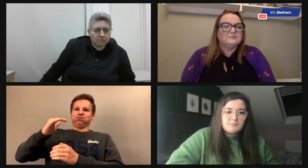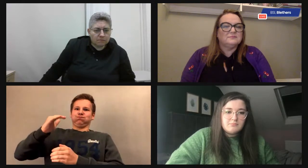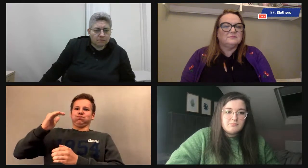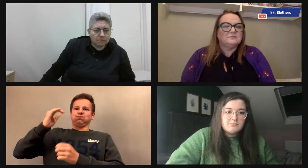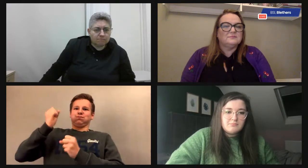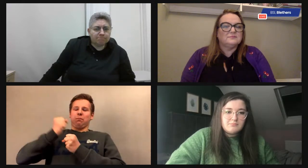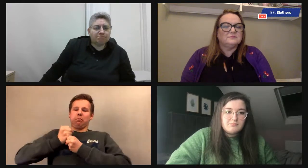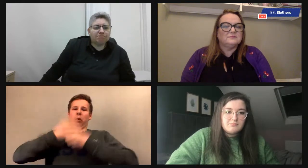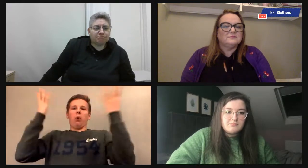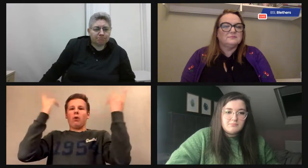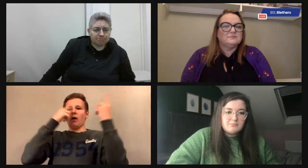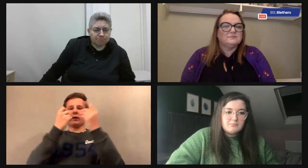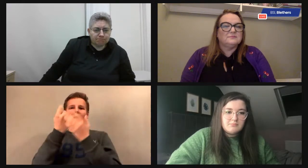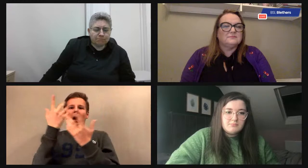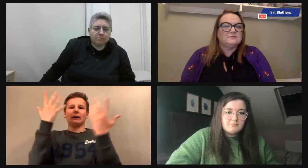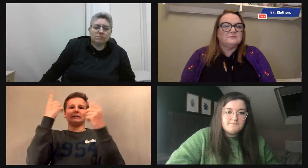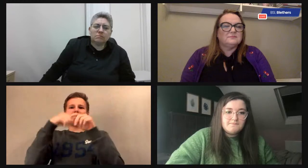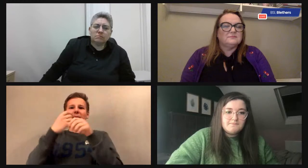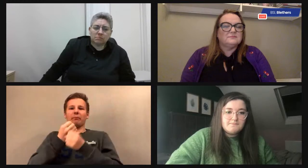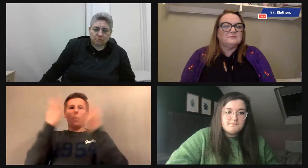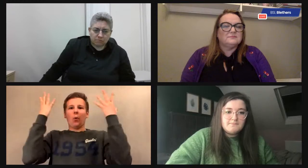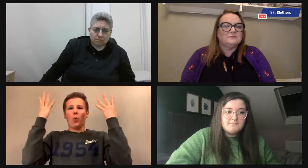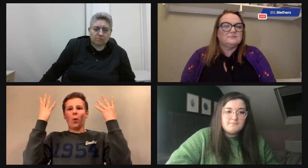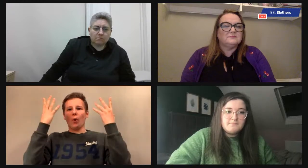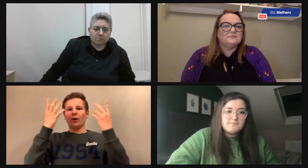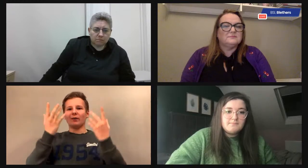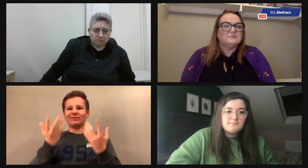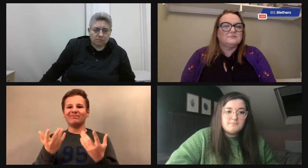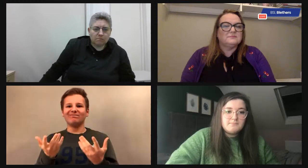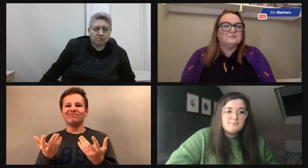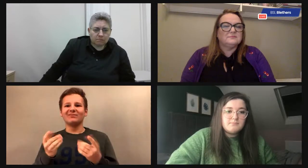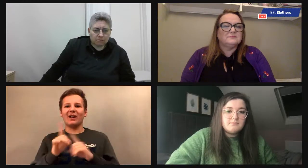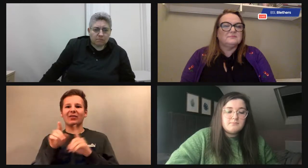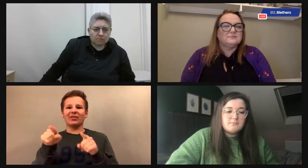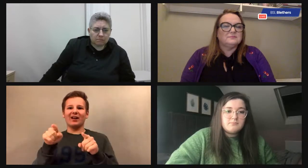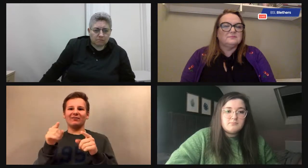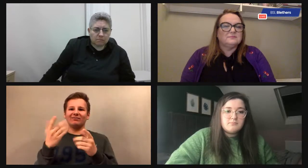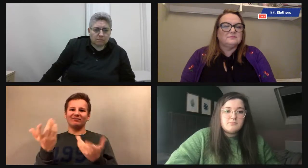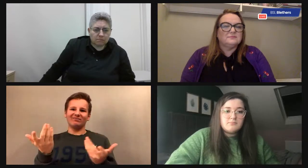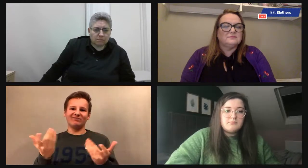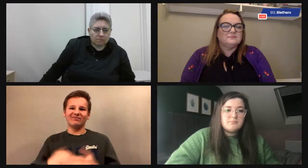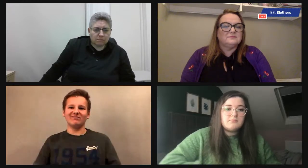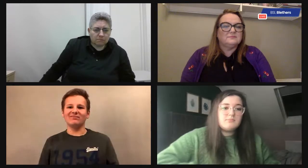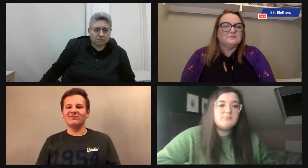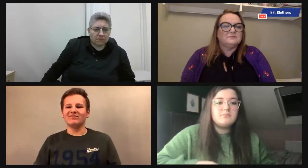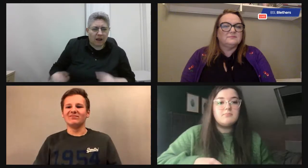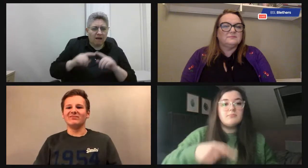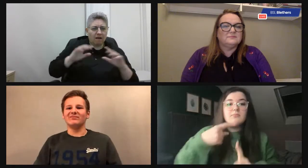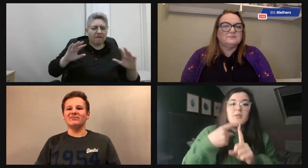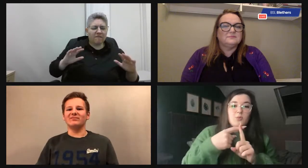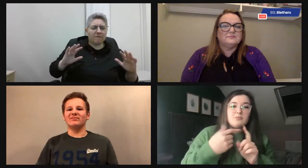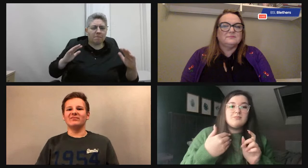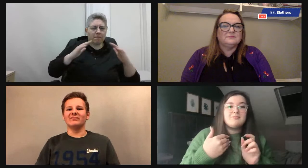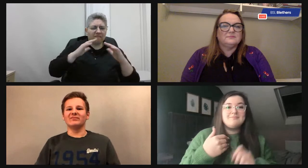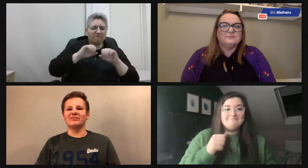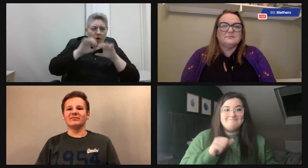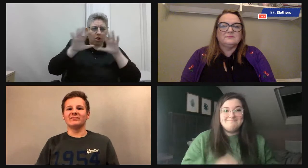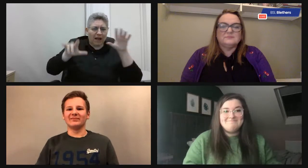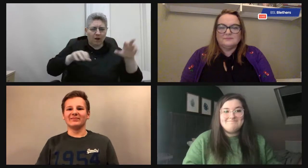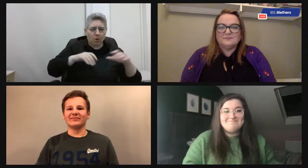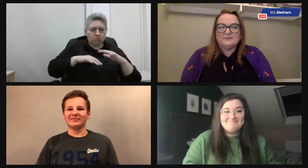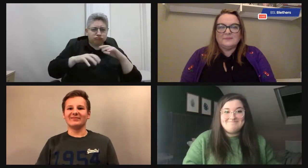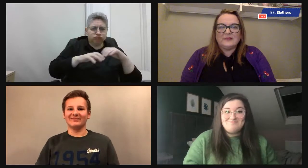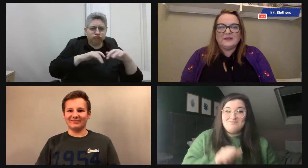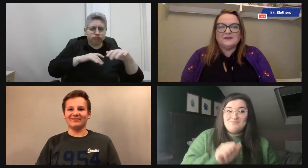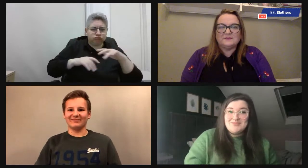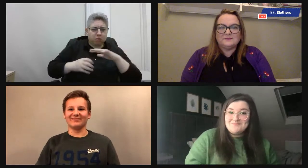of build up. If you imagine, it's Pressure like cooking making effect. a big cocktail, putting all this ingredients in, and finally, once you shake it, explodes,